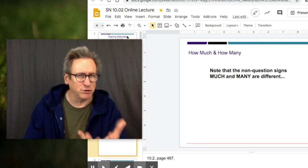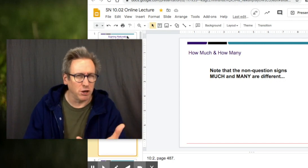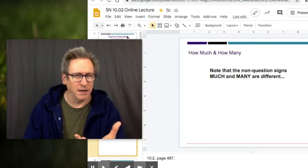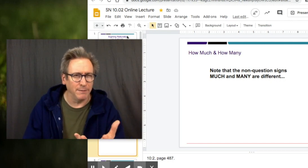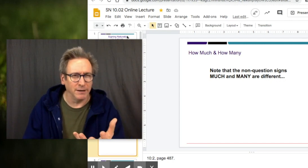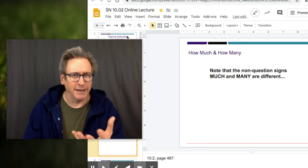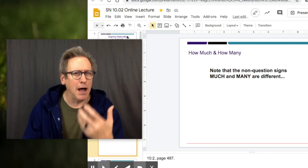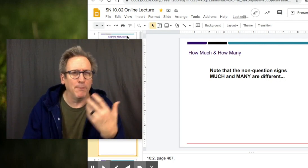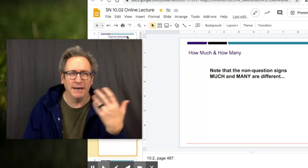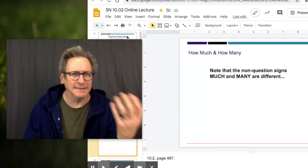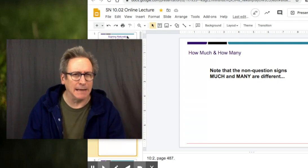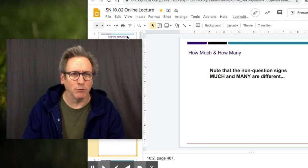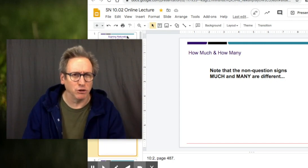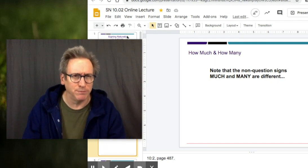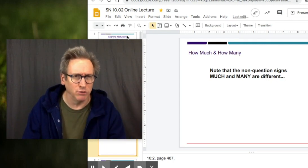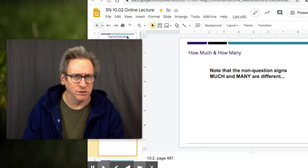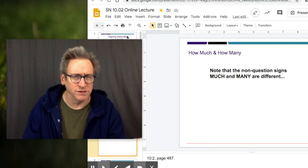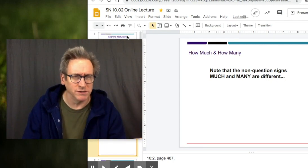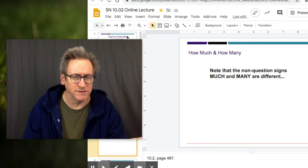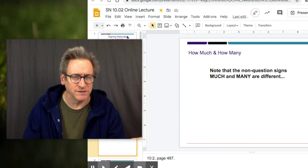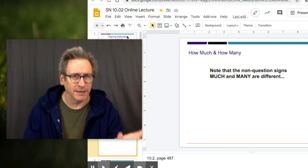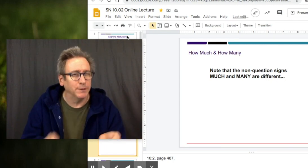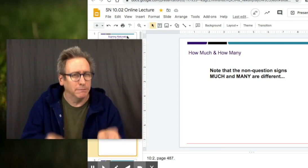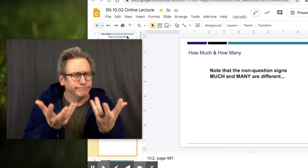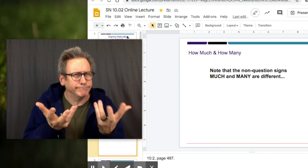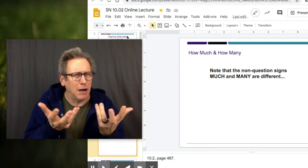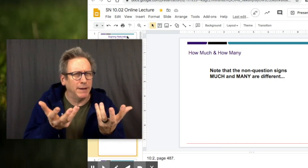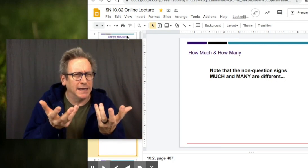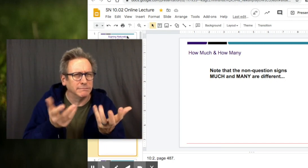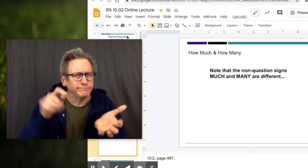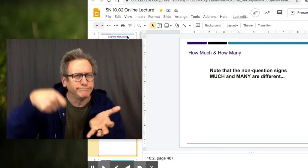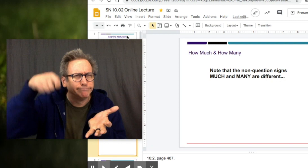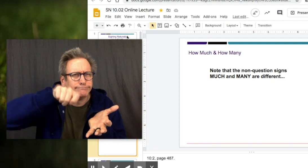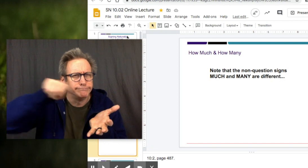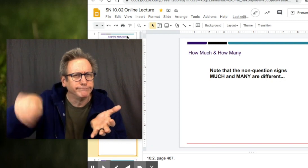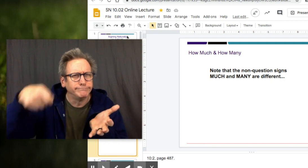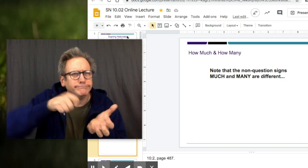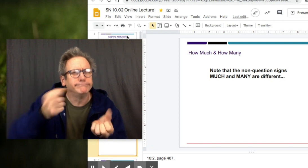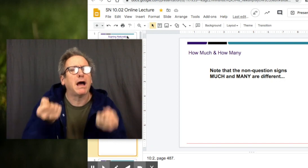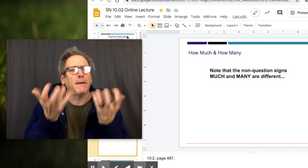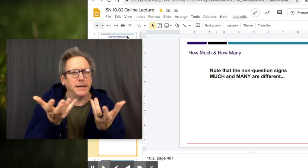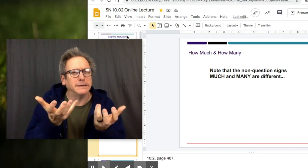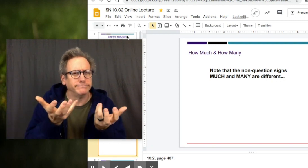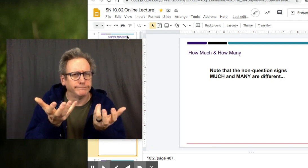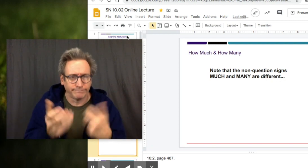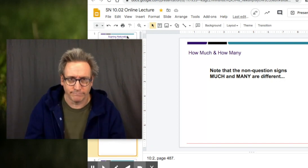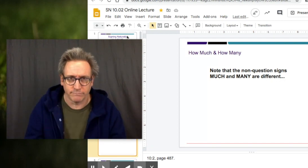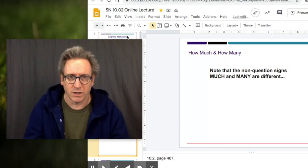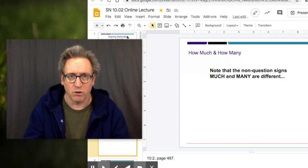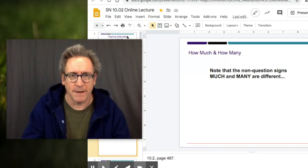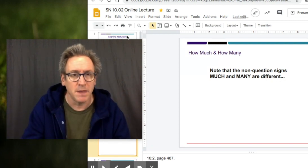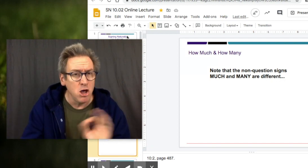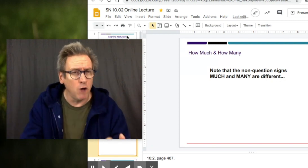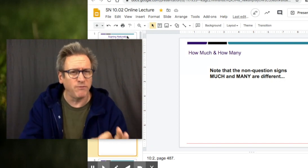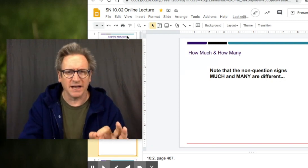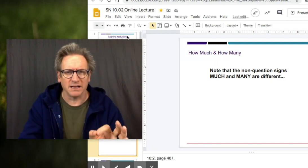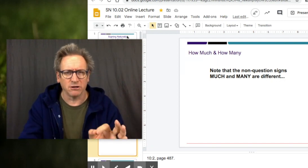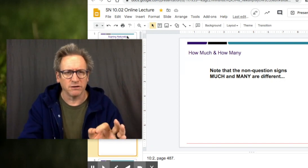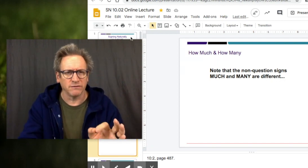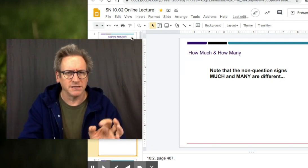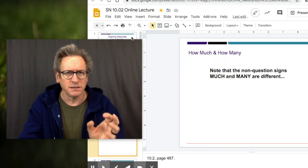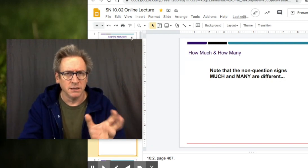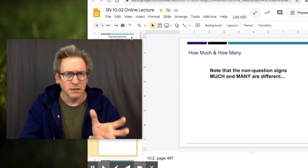But if you're talking about like how many tablespoons of something, it'd be how many. How many. Okay. Hopefully